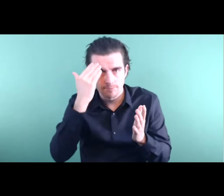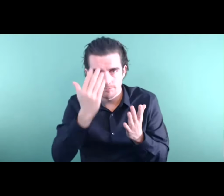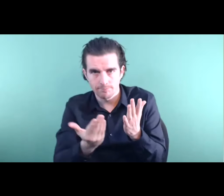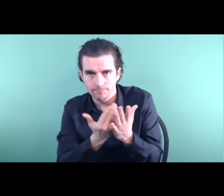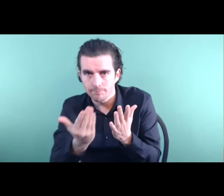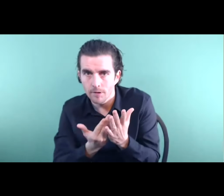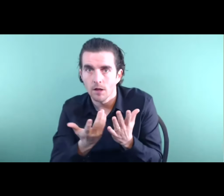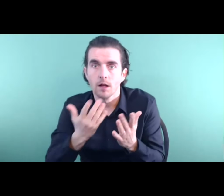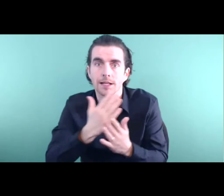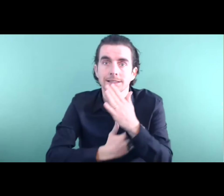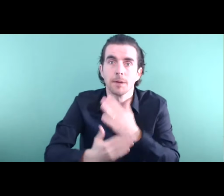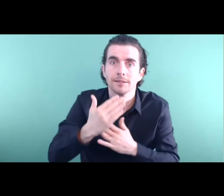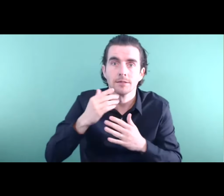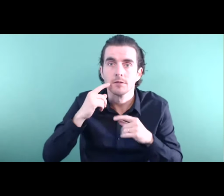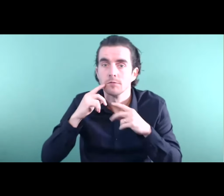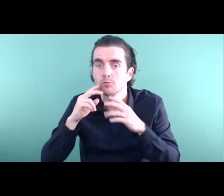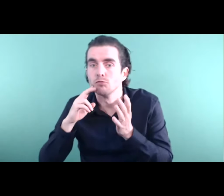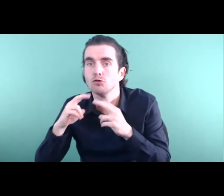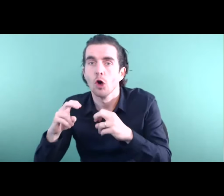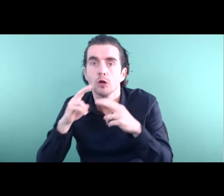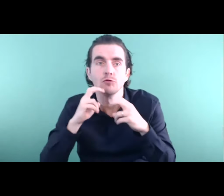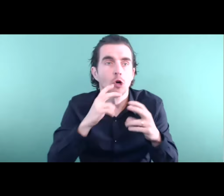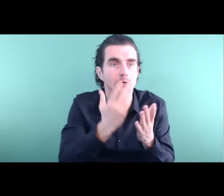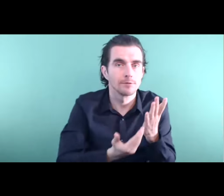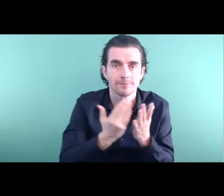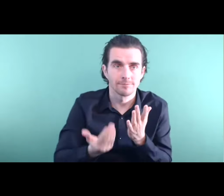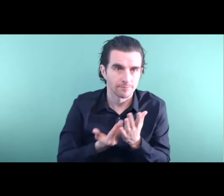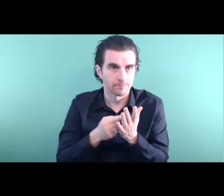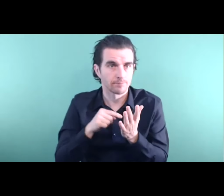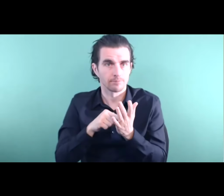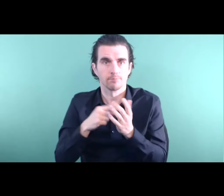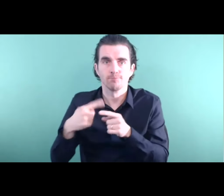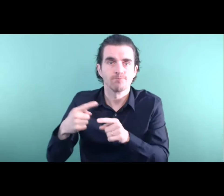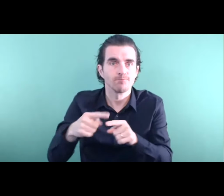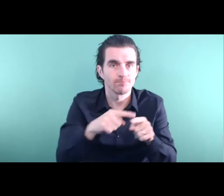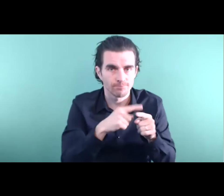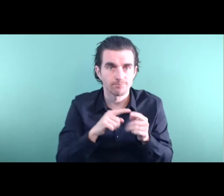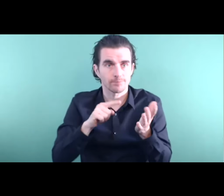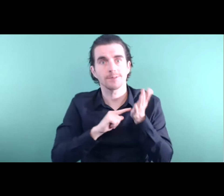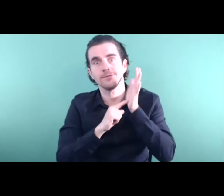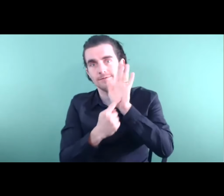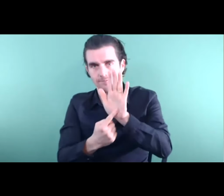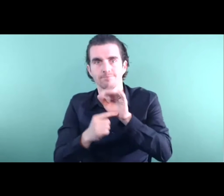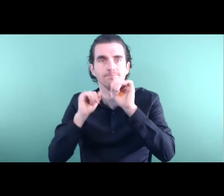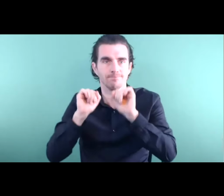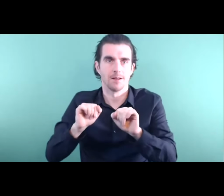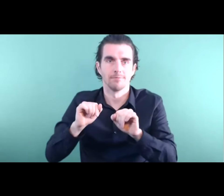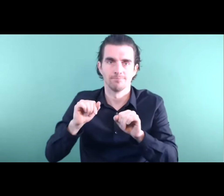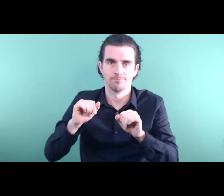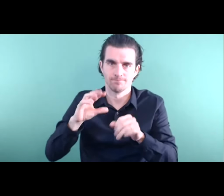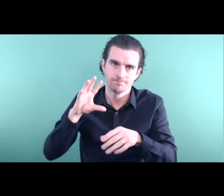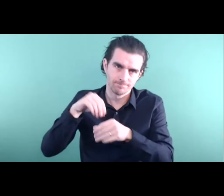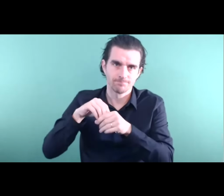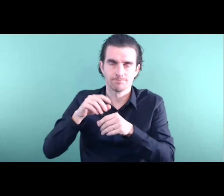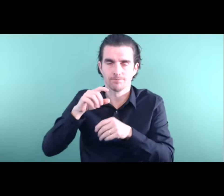then given to the member states governments, and they had to react on it. They had to propose suggestions how